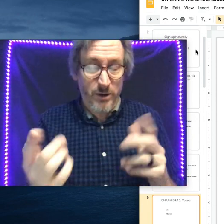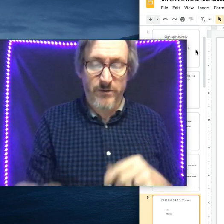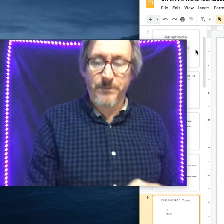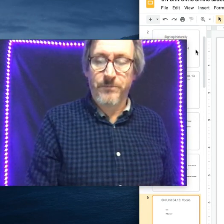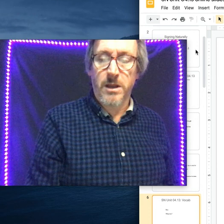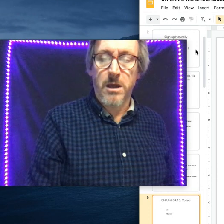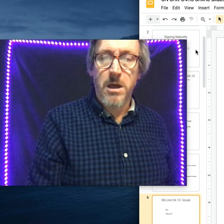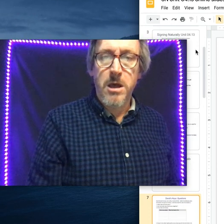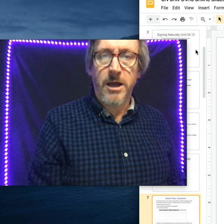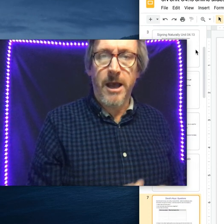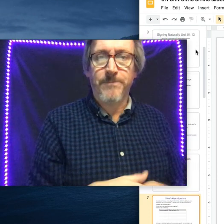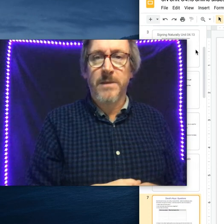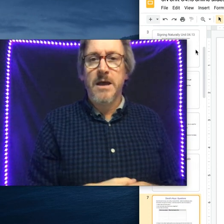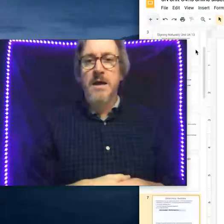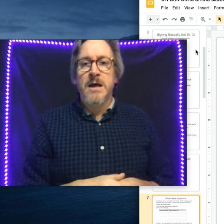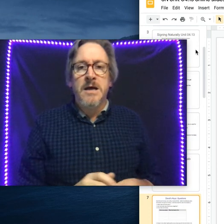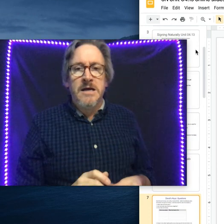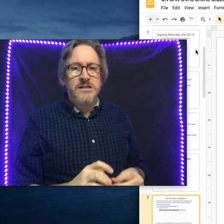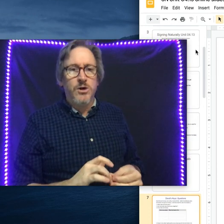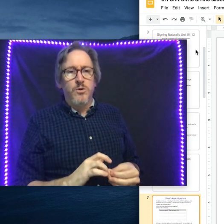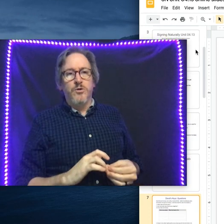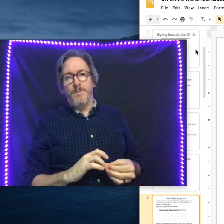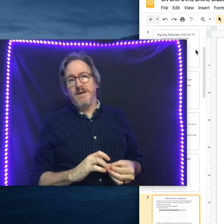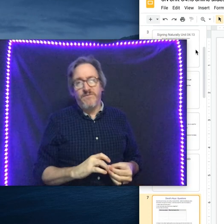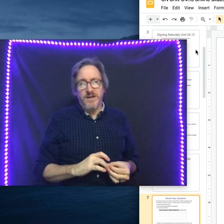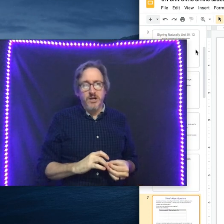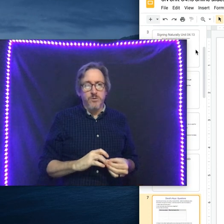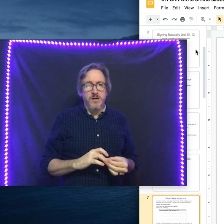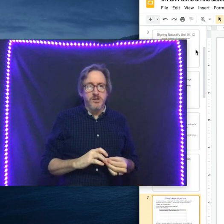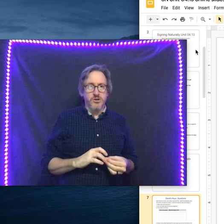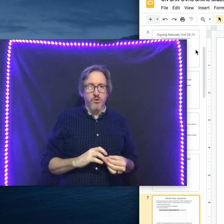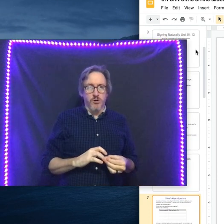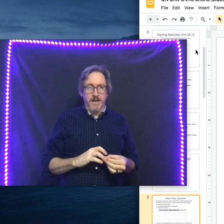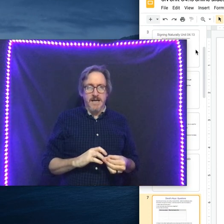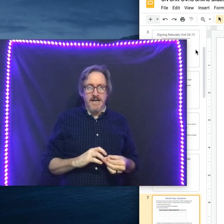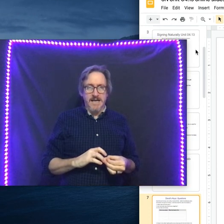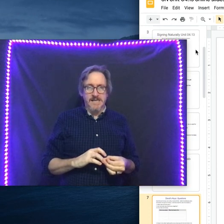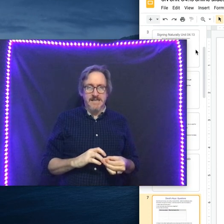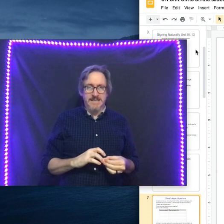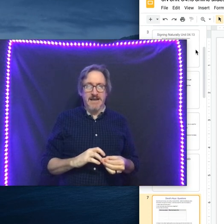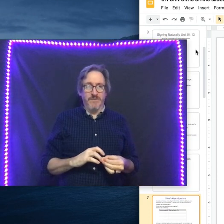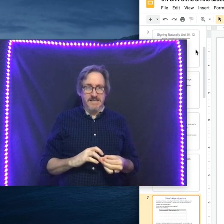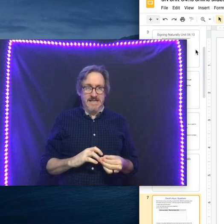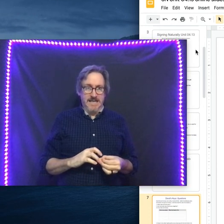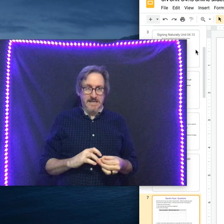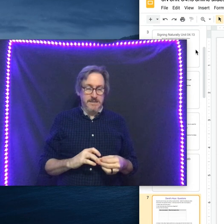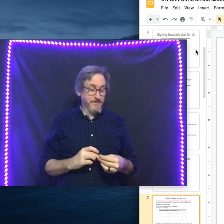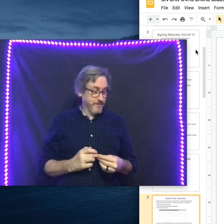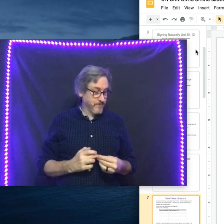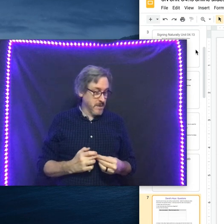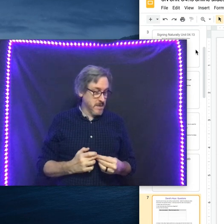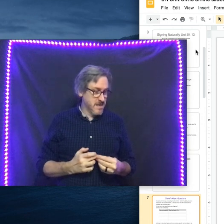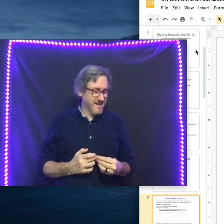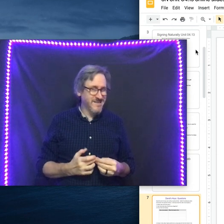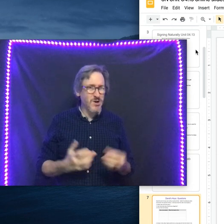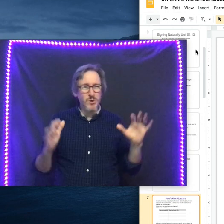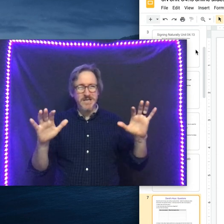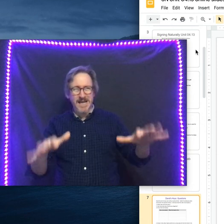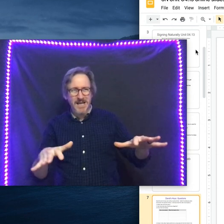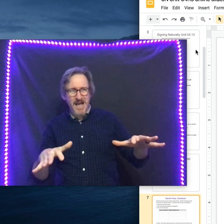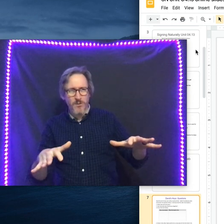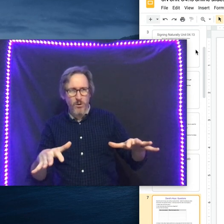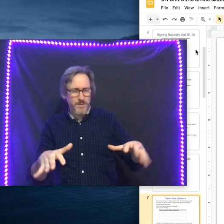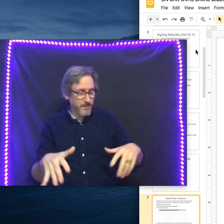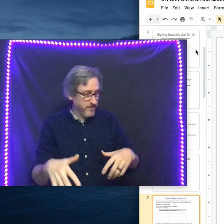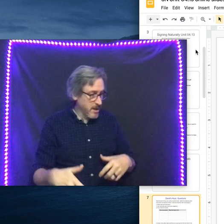one. Okay. So the big video story is David's keys. So to